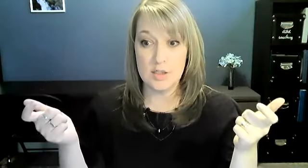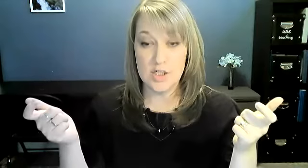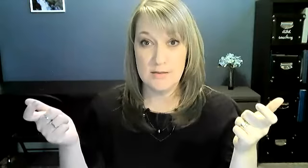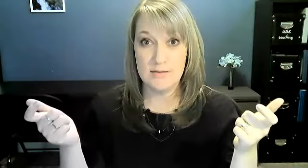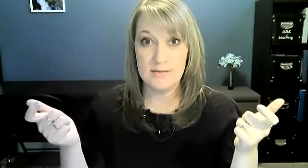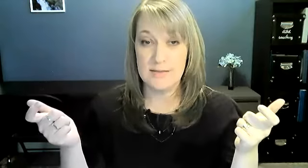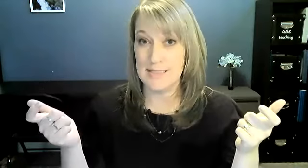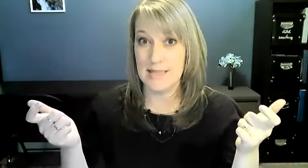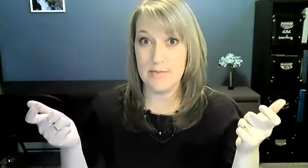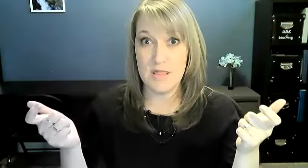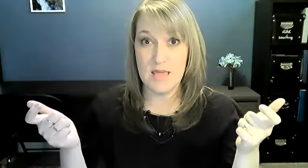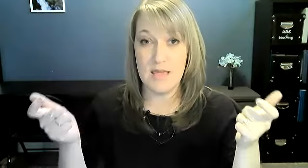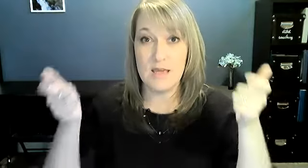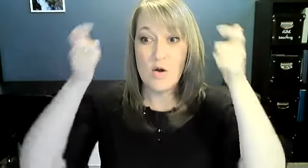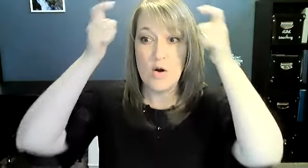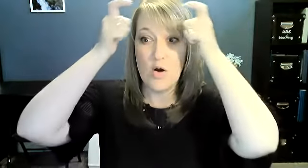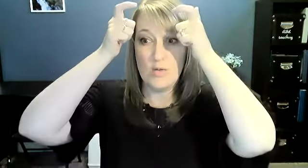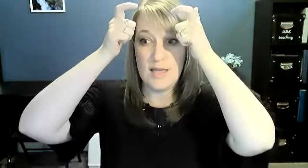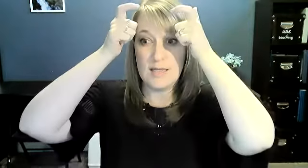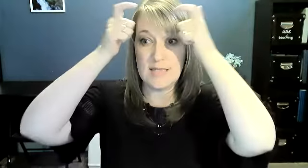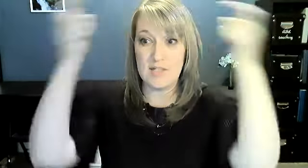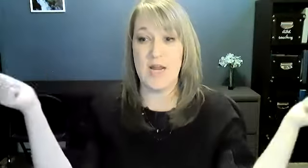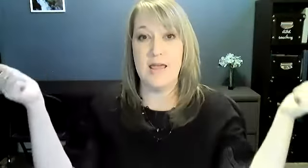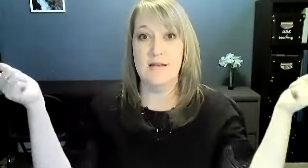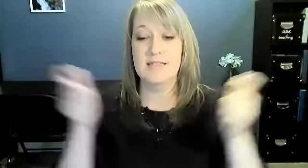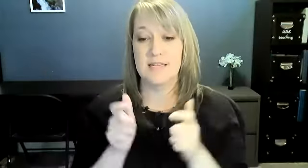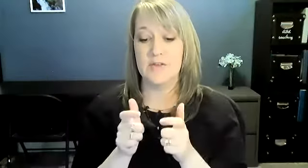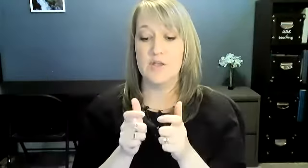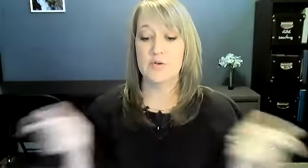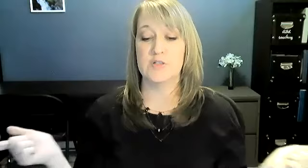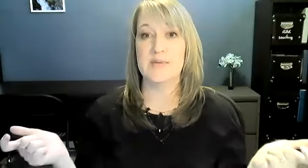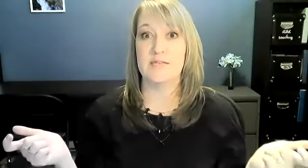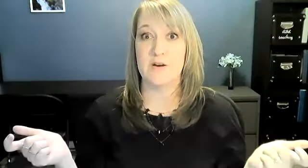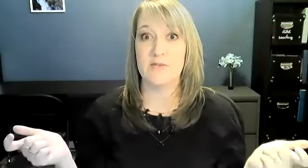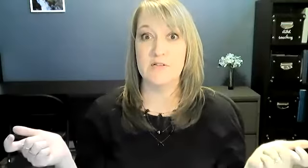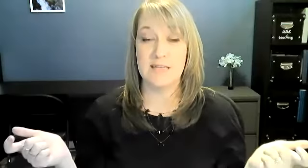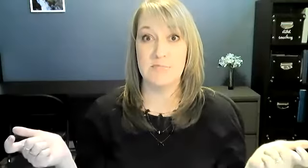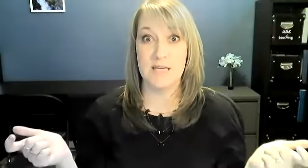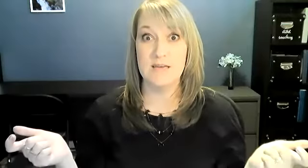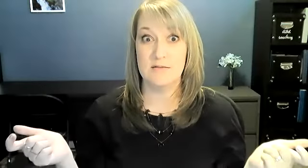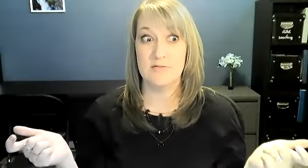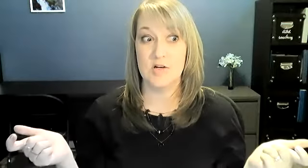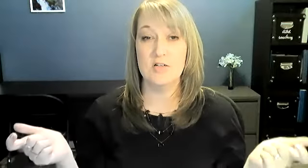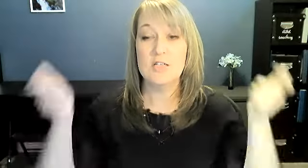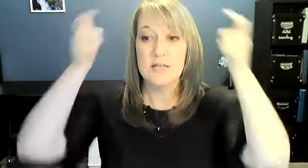large, it's the same thing, only it's at your head. Instead of in the neutral space in front of you to sign big or large,